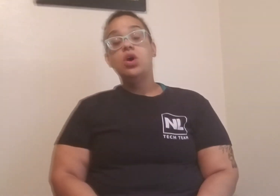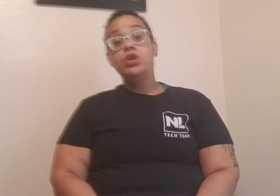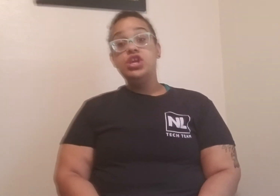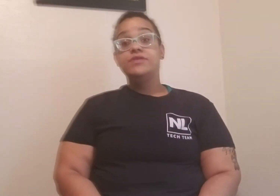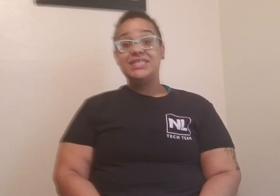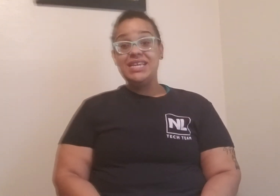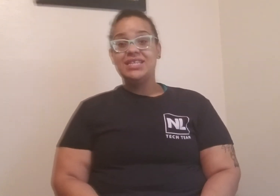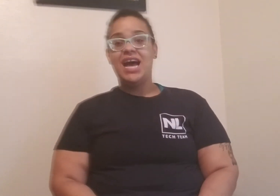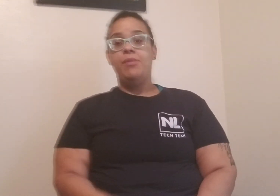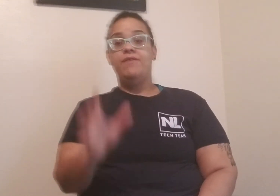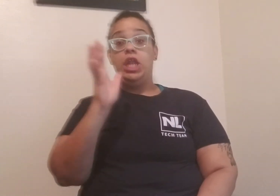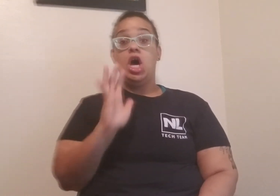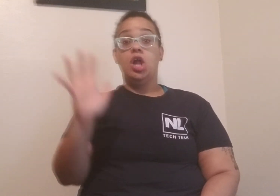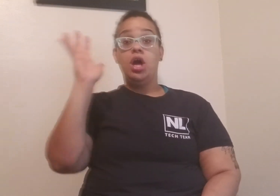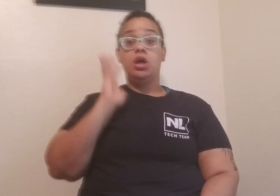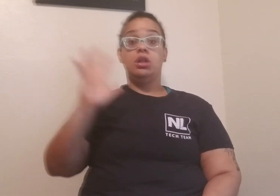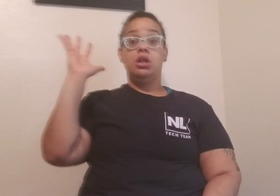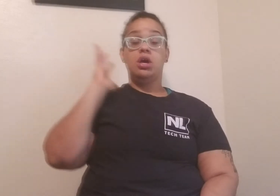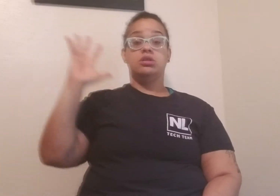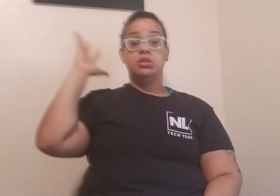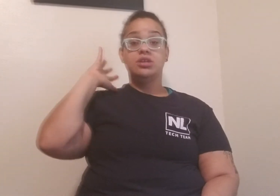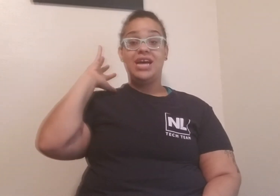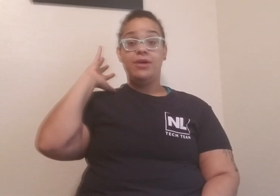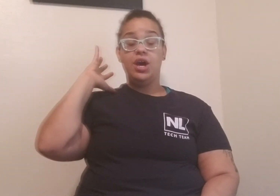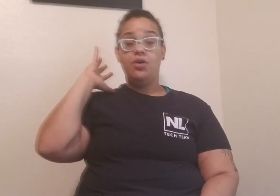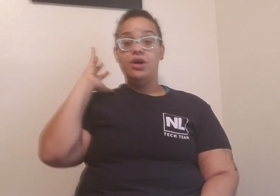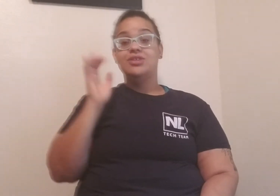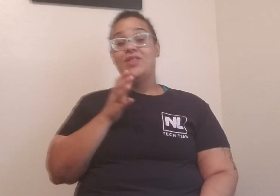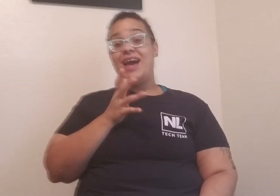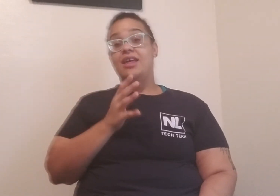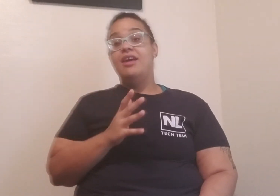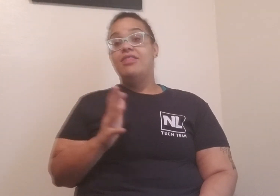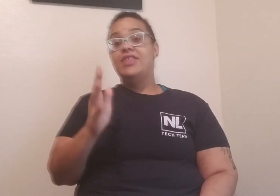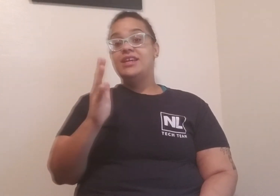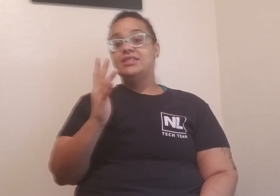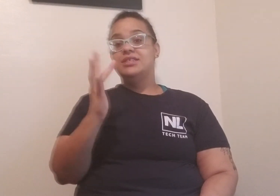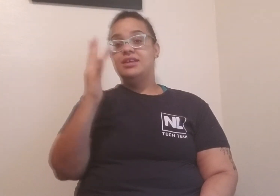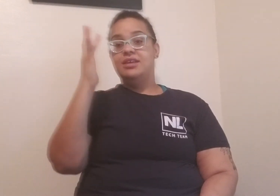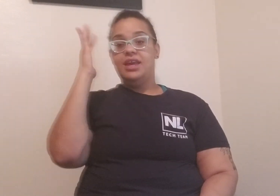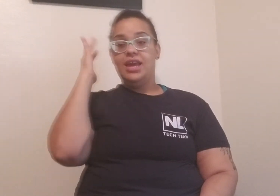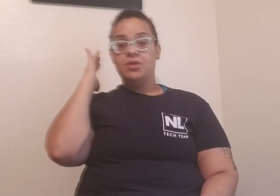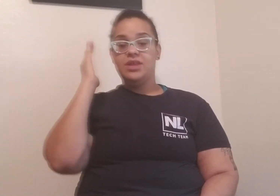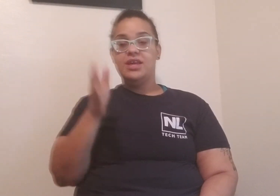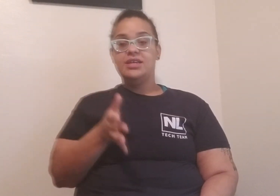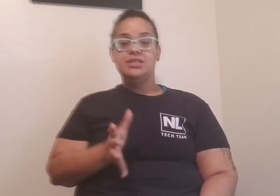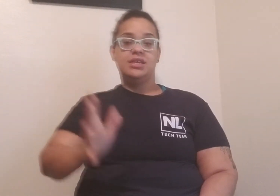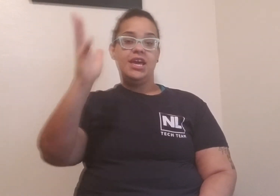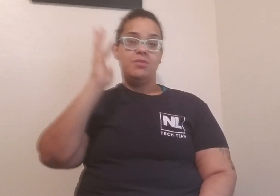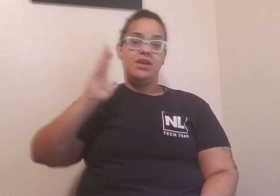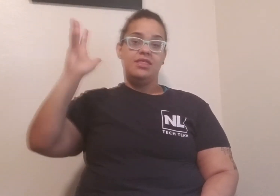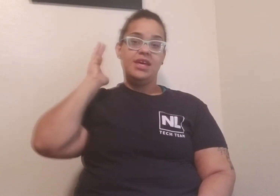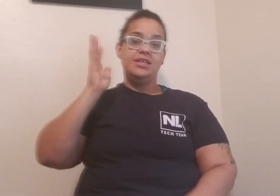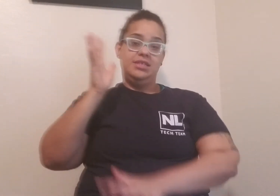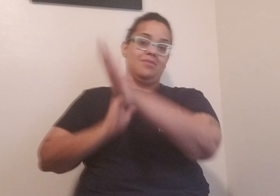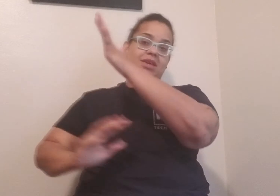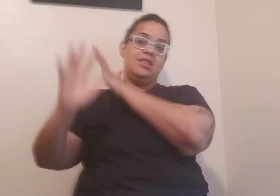So you've seen the time of a long time ago. So that this, it can be this, it can be this, it can be